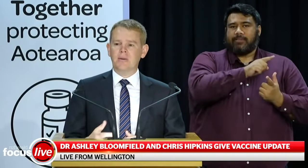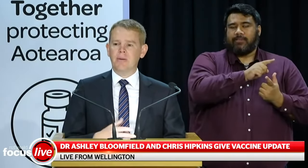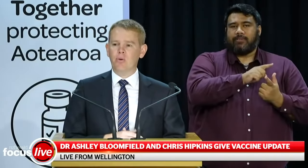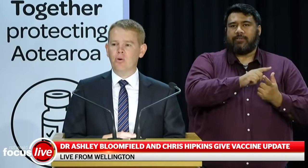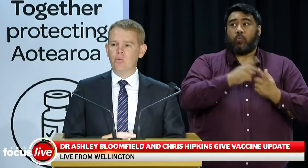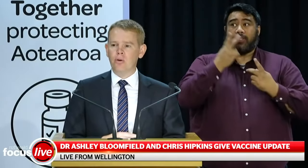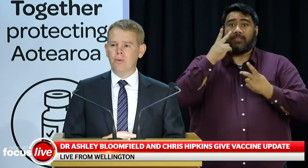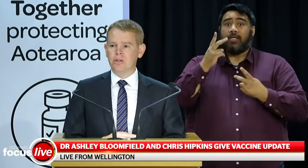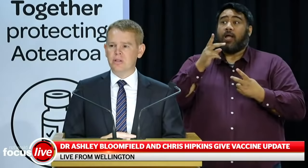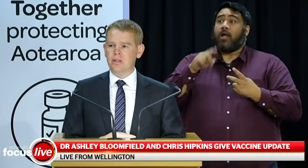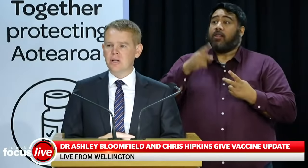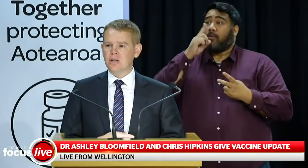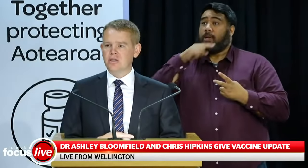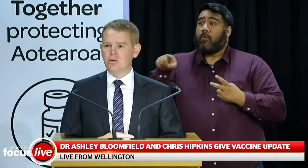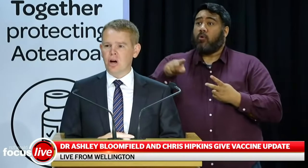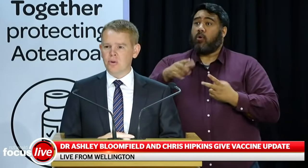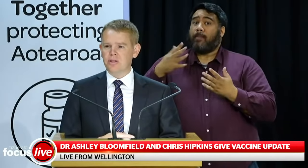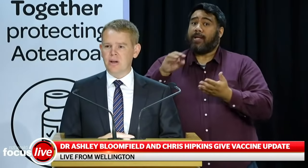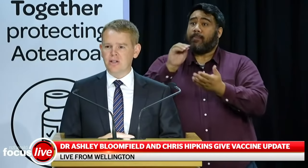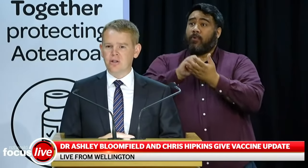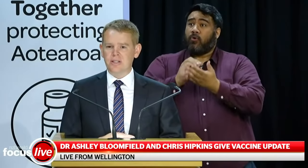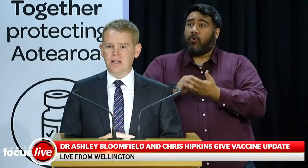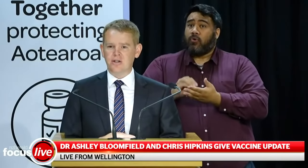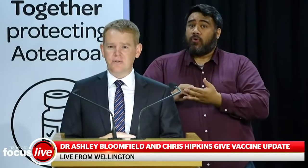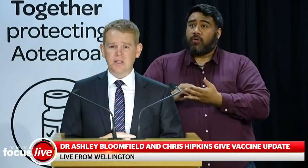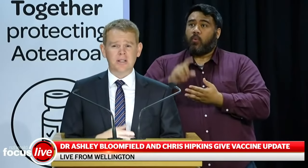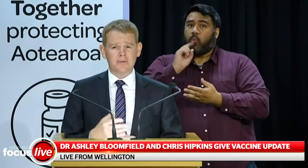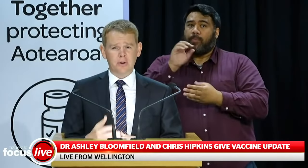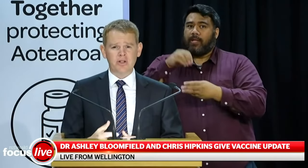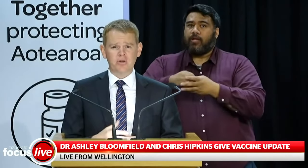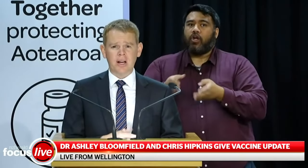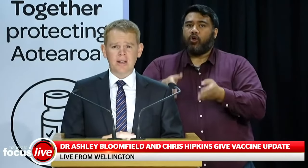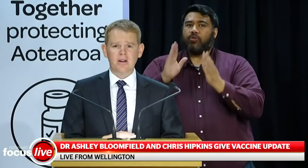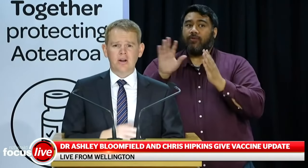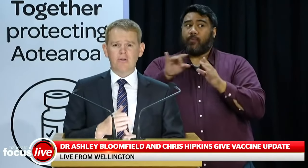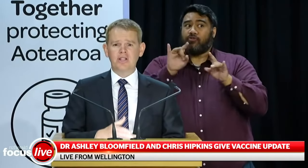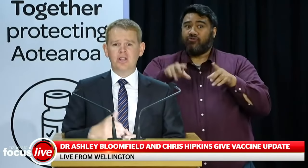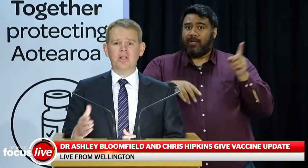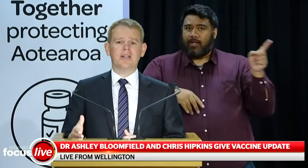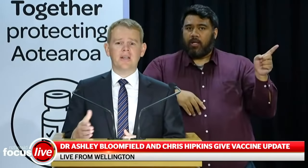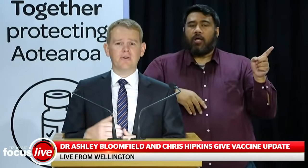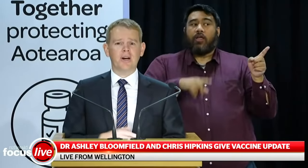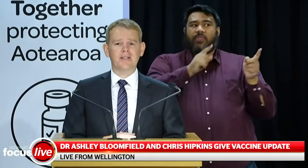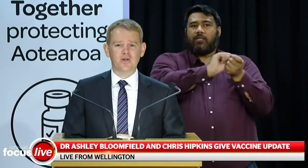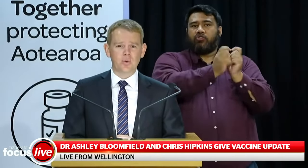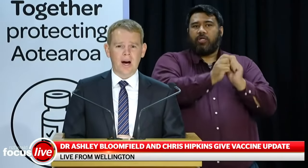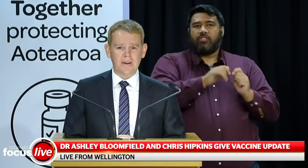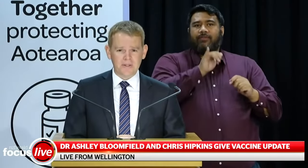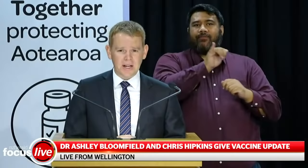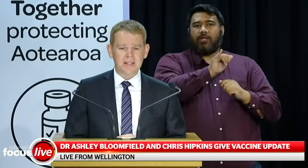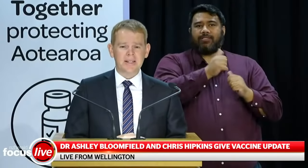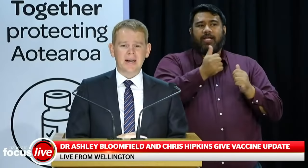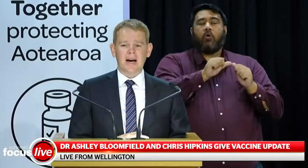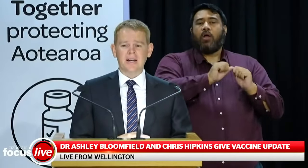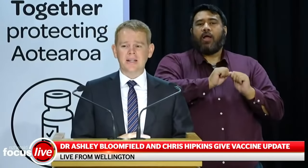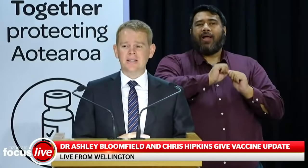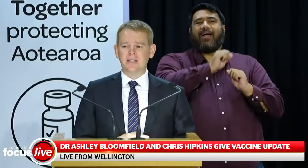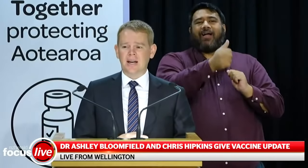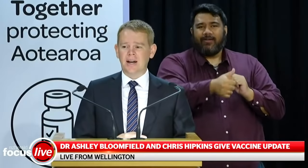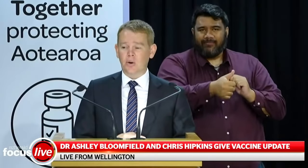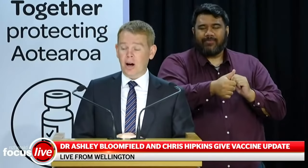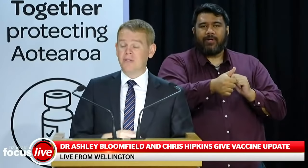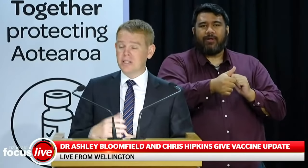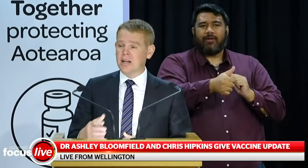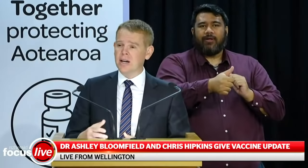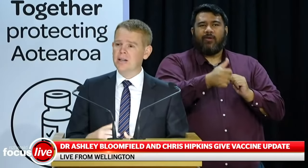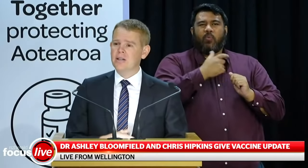we're seeing people who were booked in to go into managed isolation facilities from Australia rescheduling their flights to after next